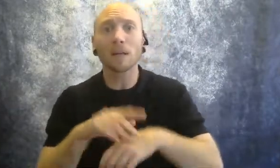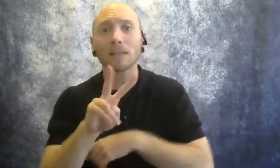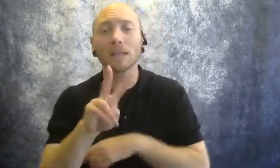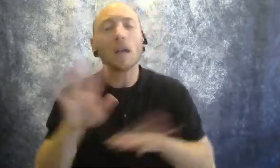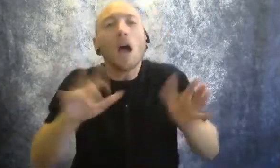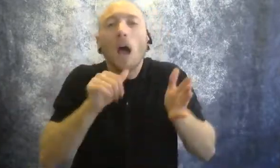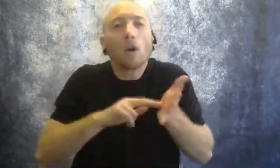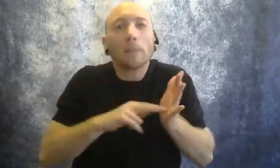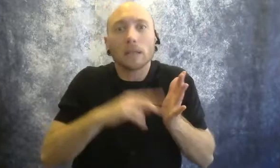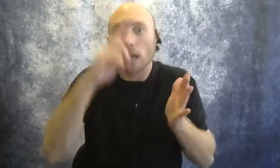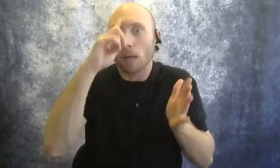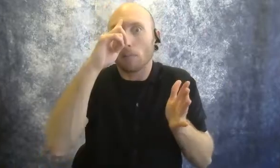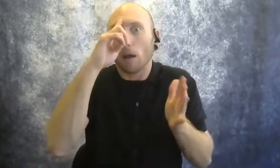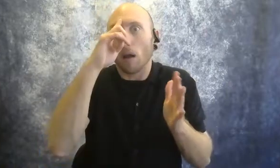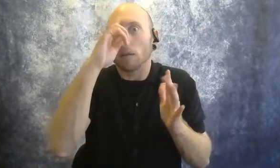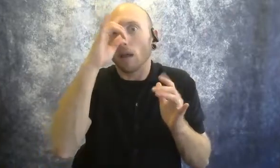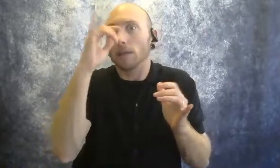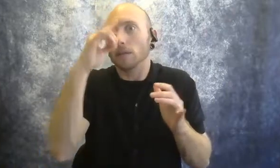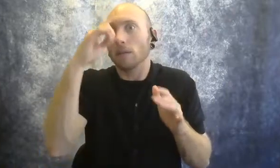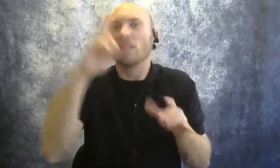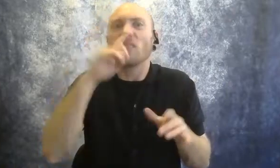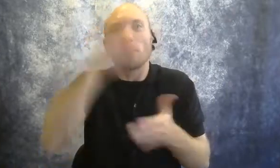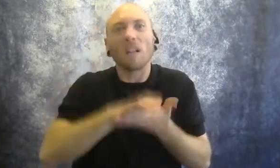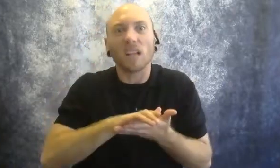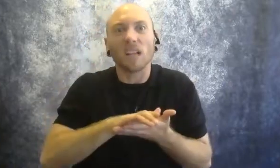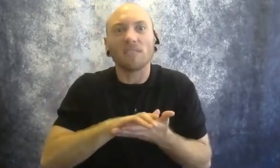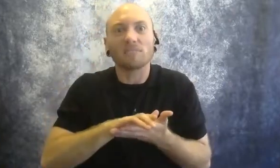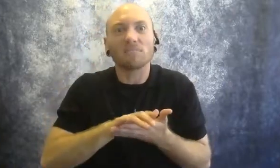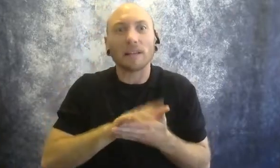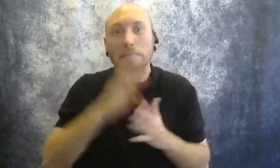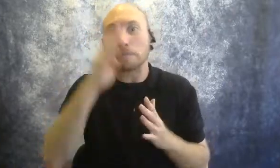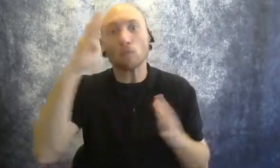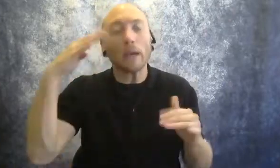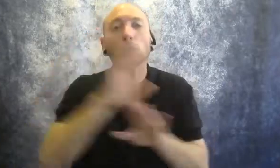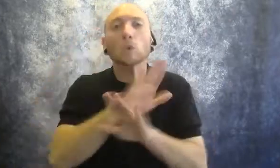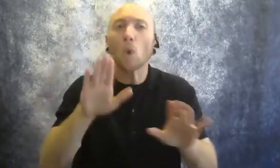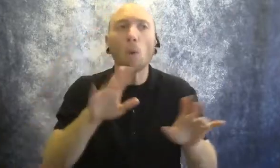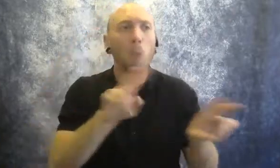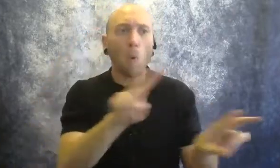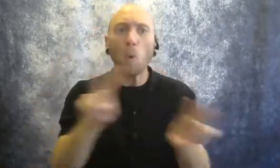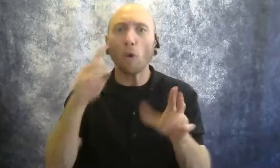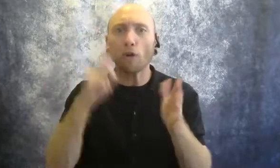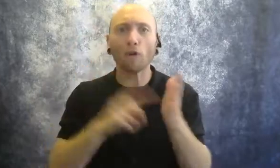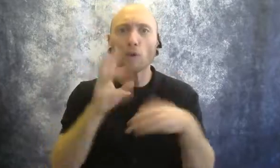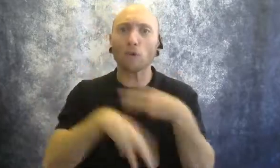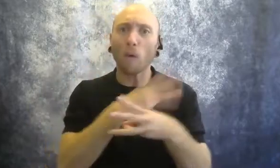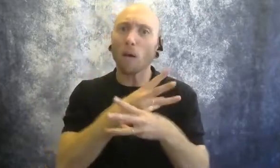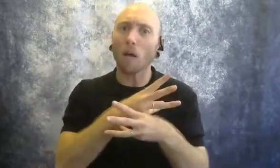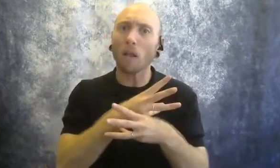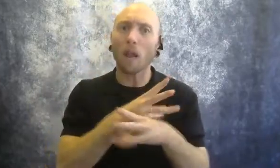next television. I'm not talking about a psychosis here, okay? What I'm talking about is pay attention to your